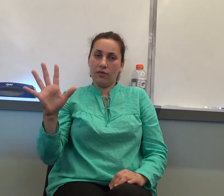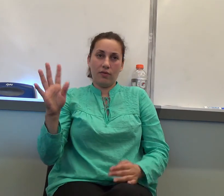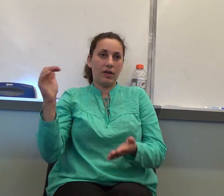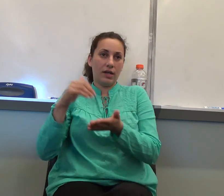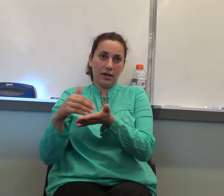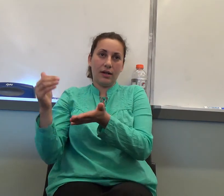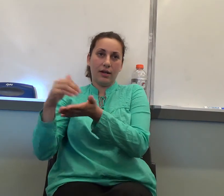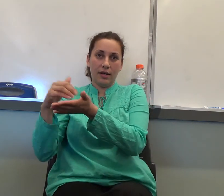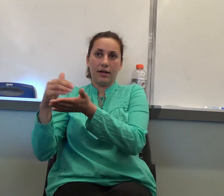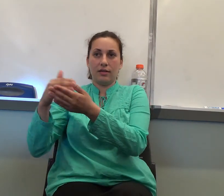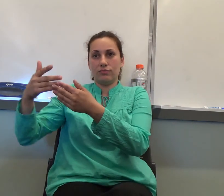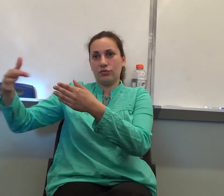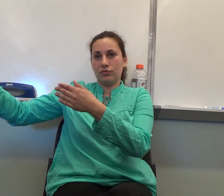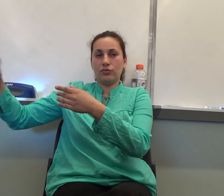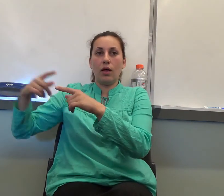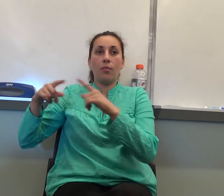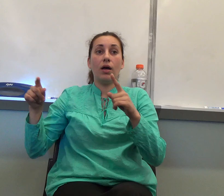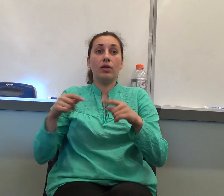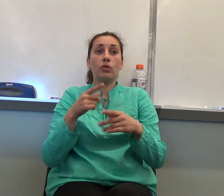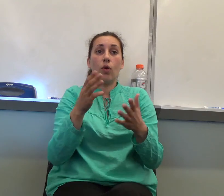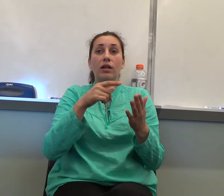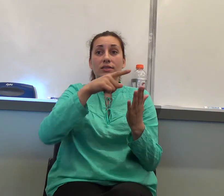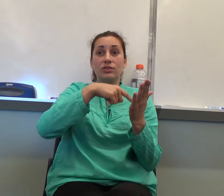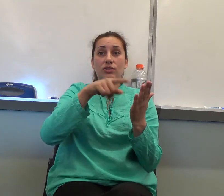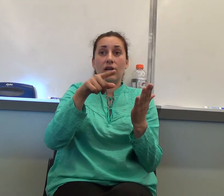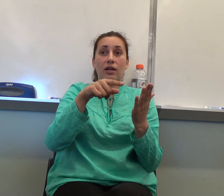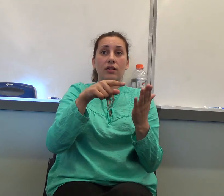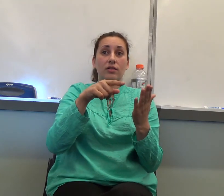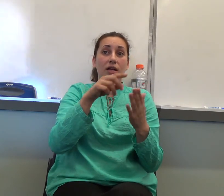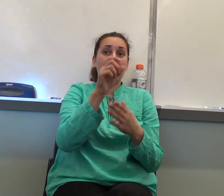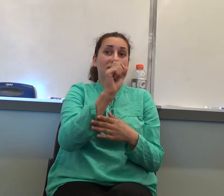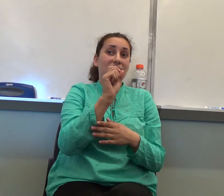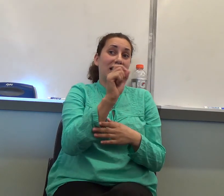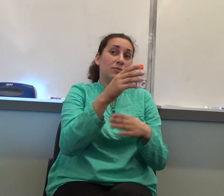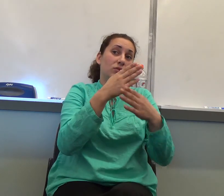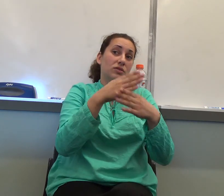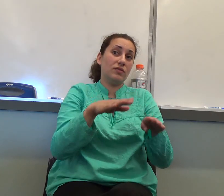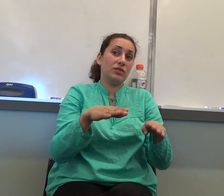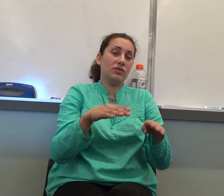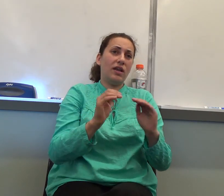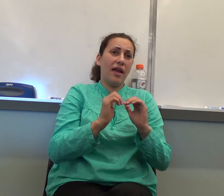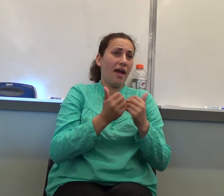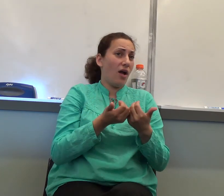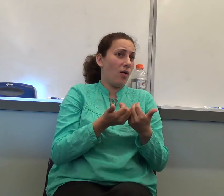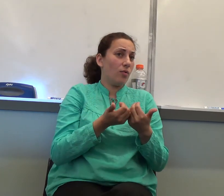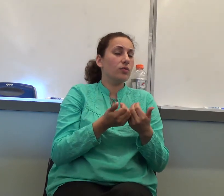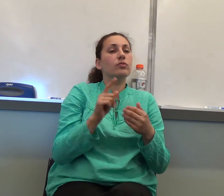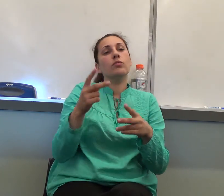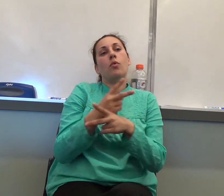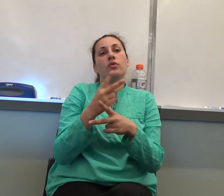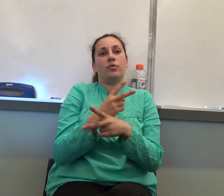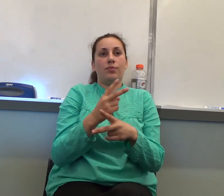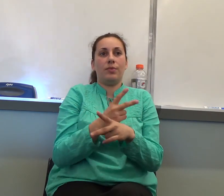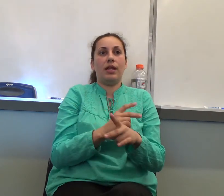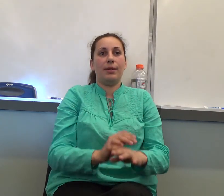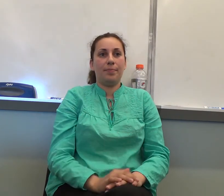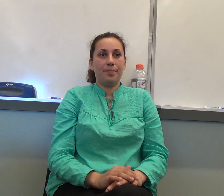wanted to check decimal division, you always check division by doing a multiplication. And so what you would